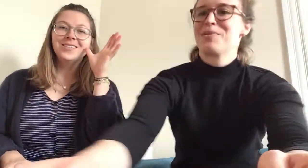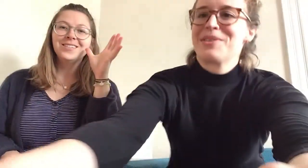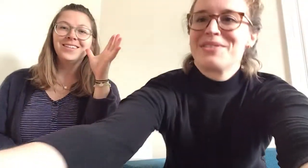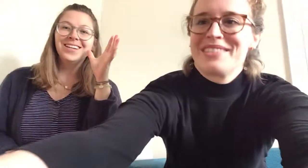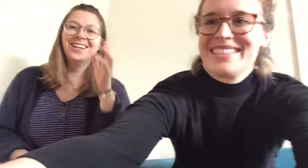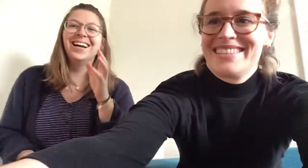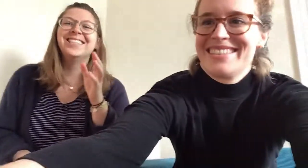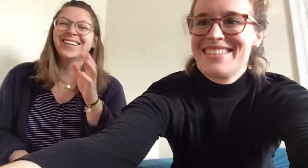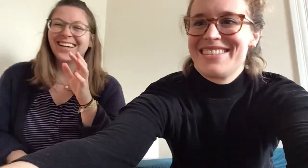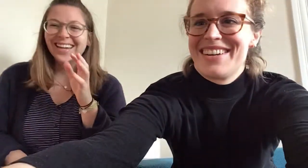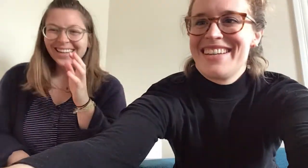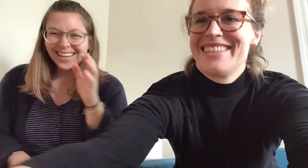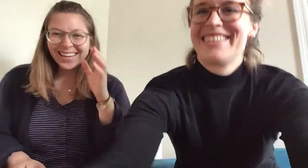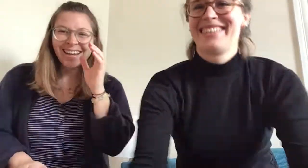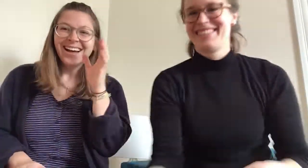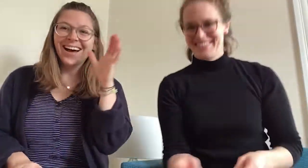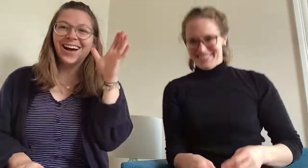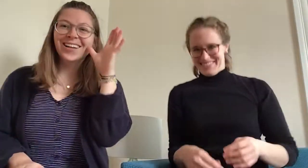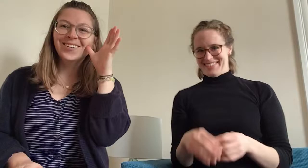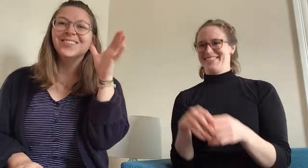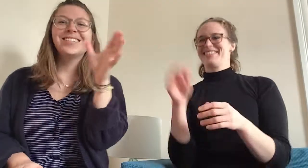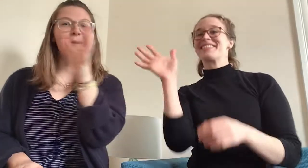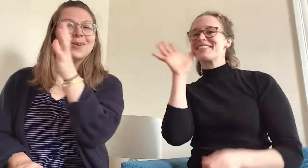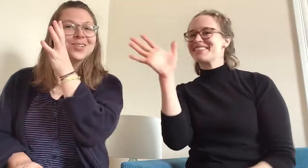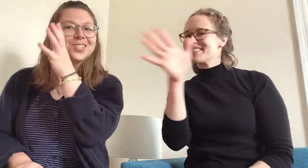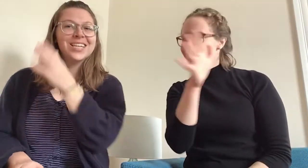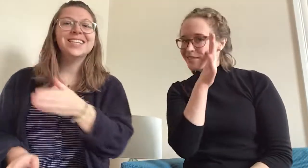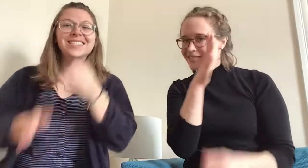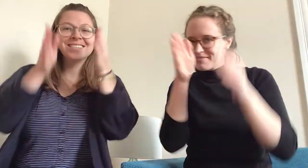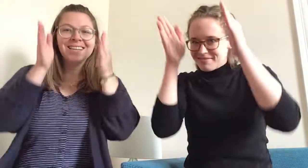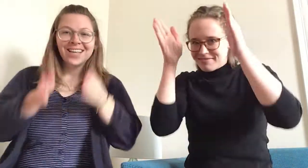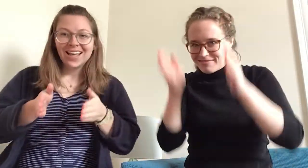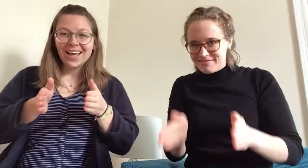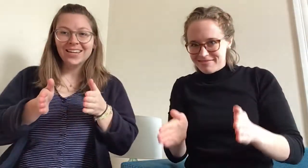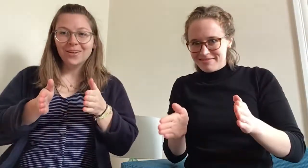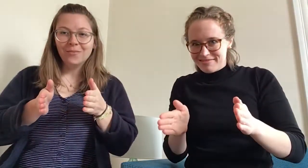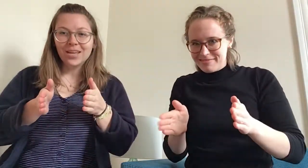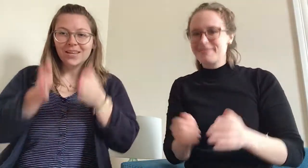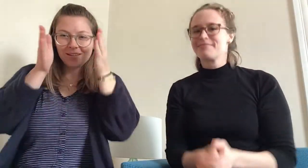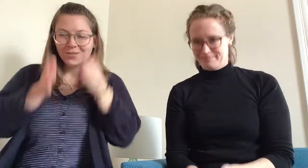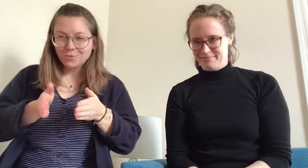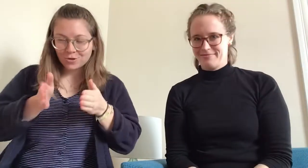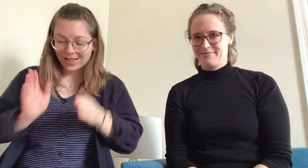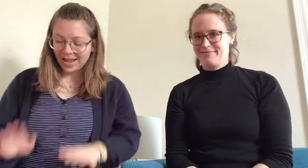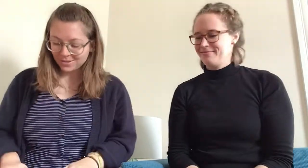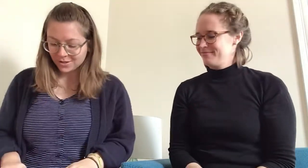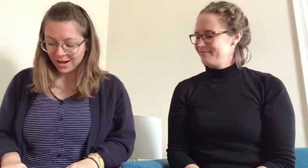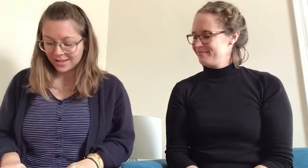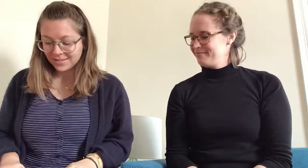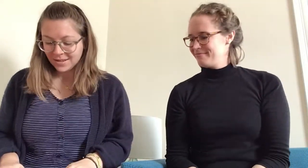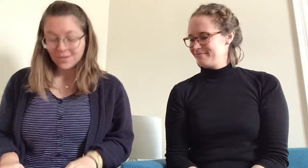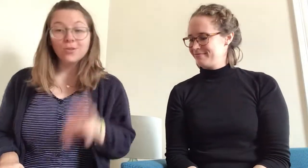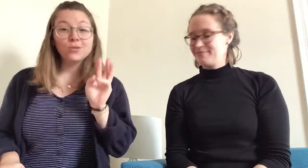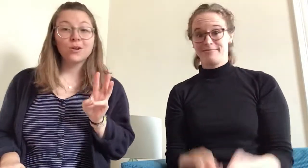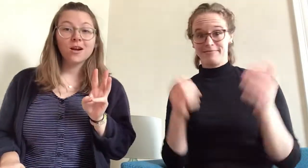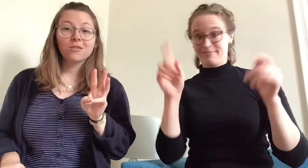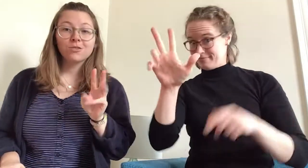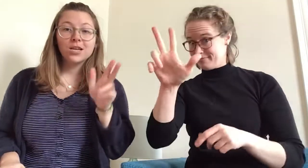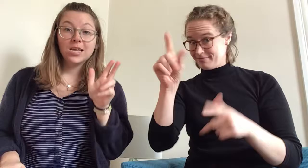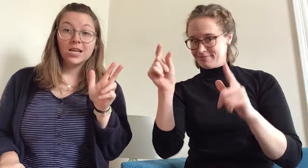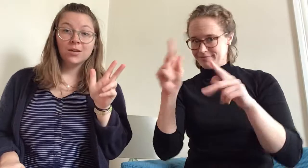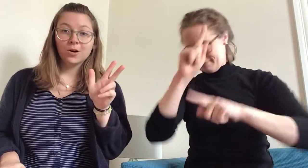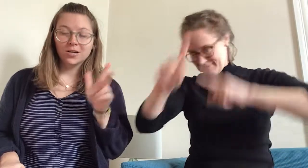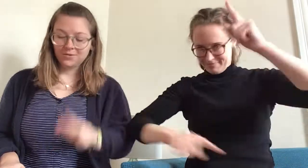Now you're worse. It's okay. You tap on your cheeks, and you make 2 straight lines with your hands. So those were